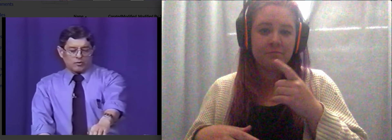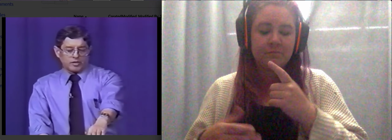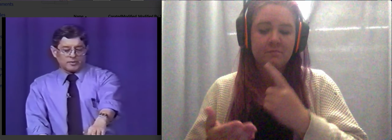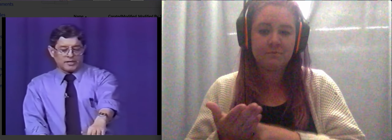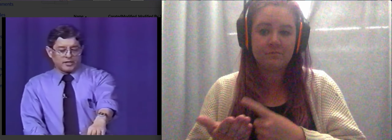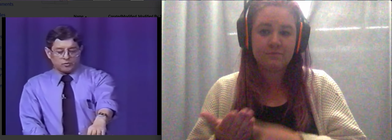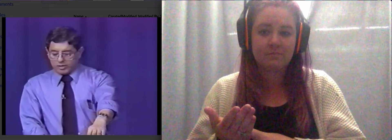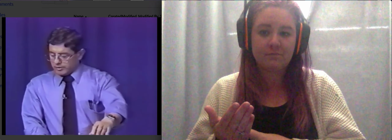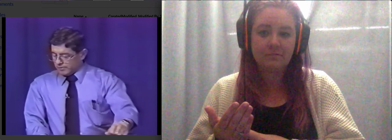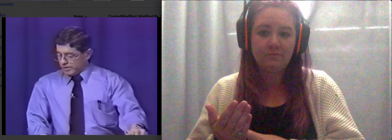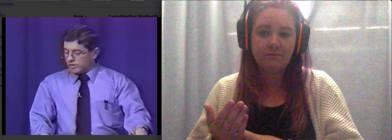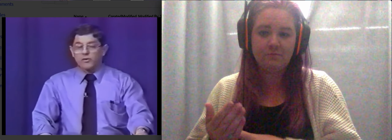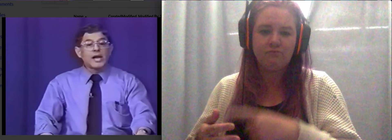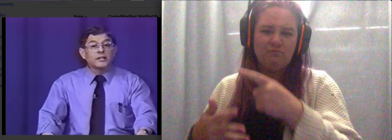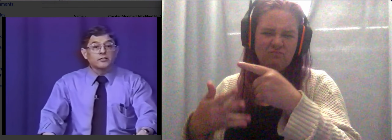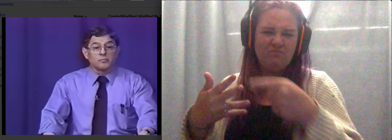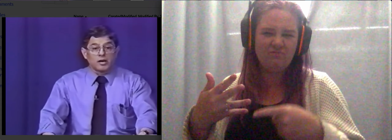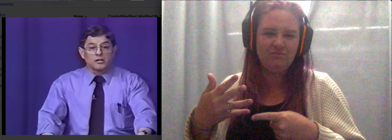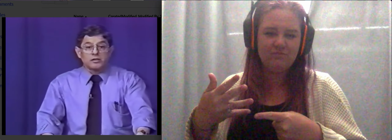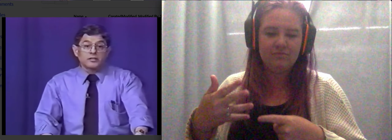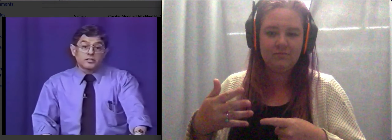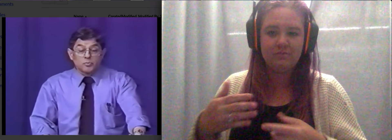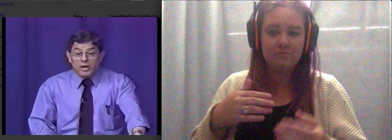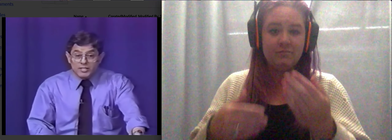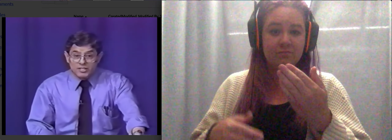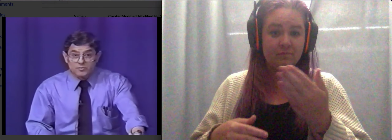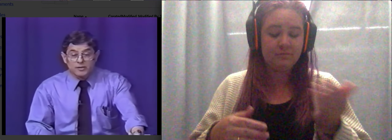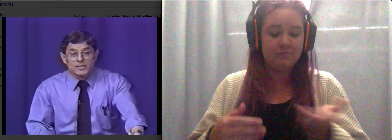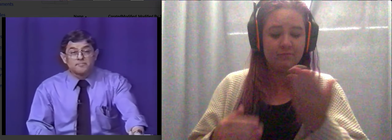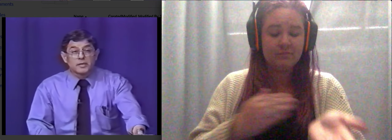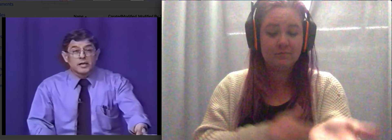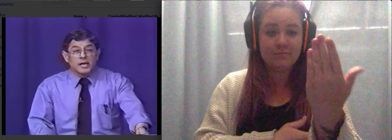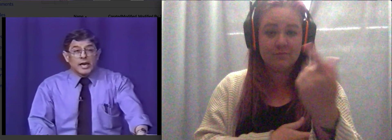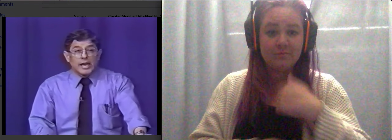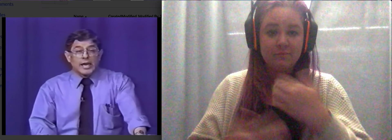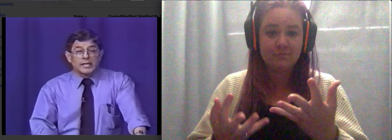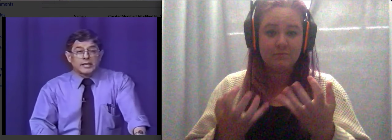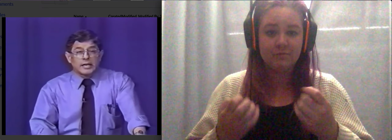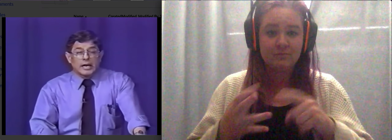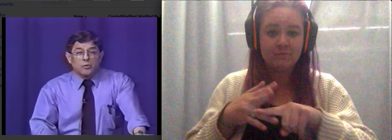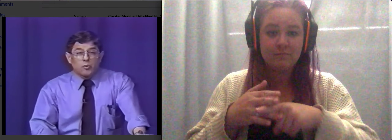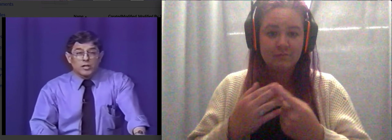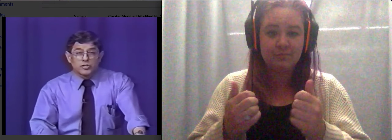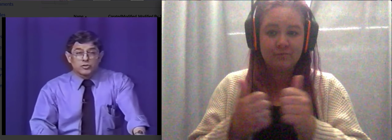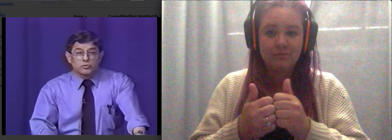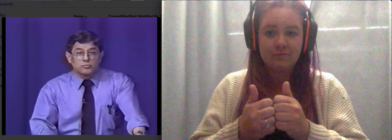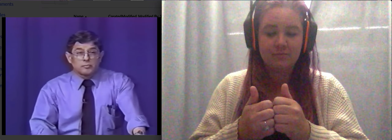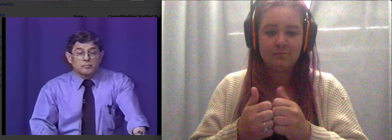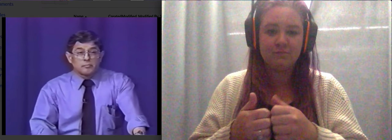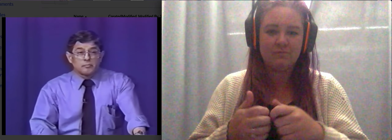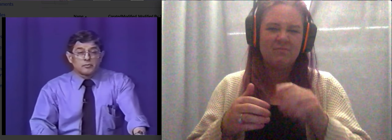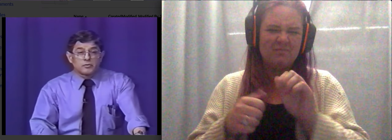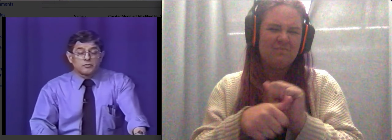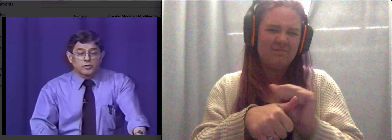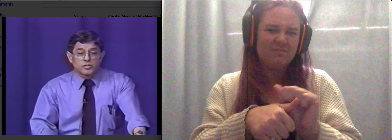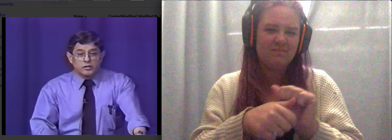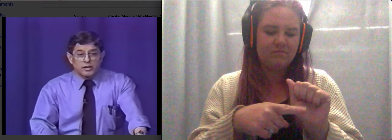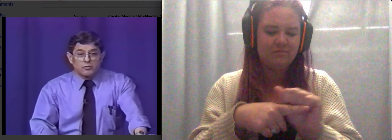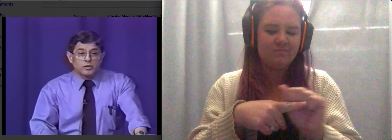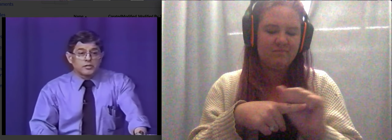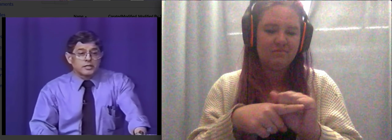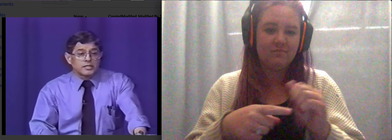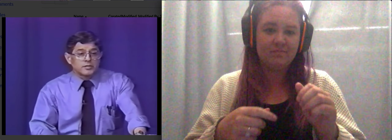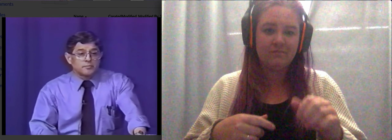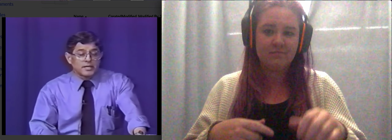begin with the interactive model. It's a process model. And I want to first start out with